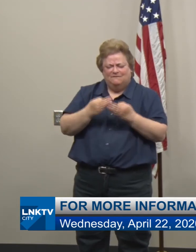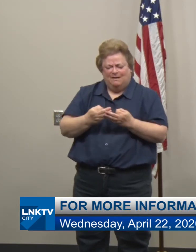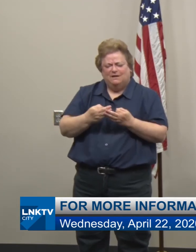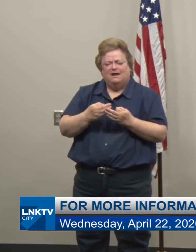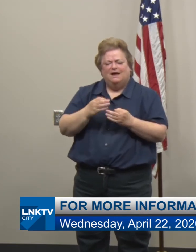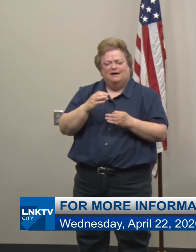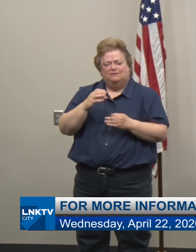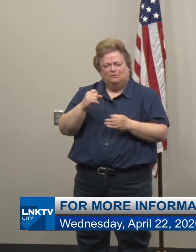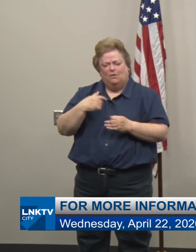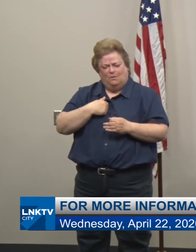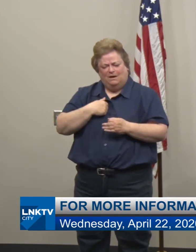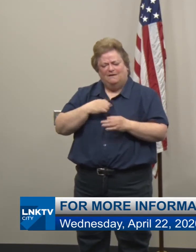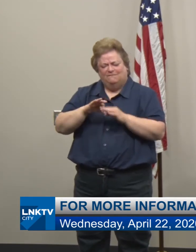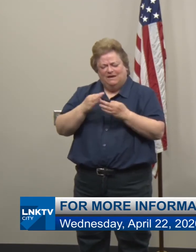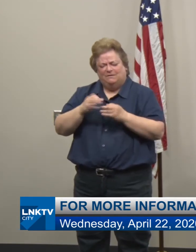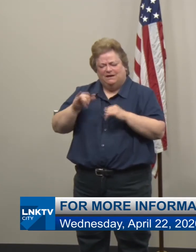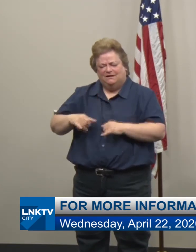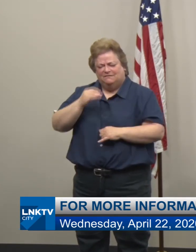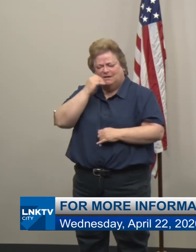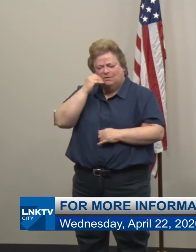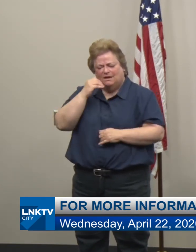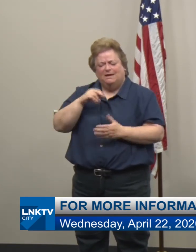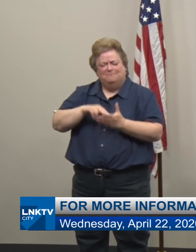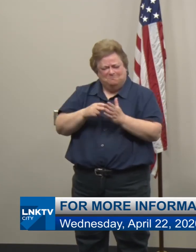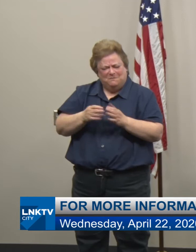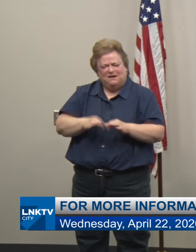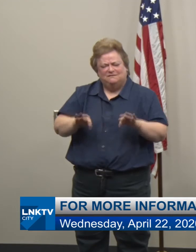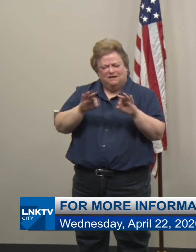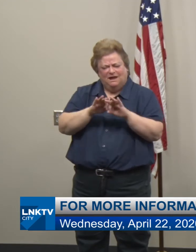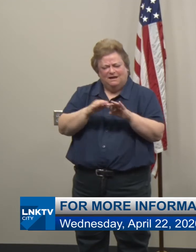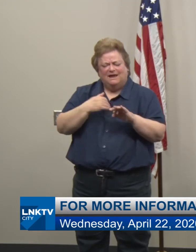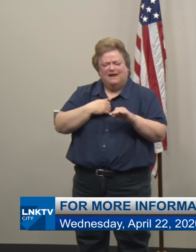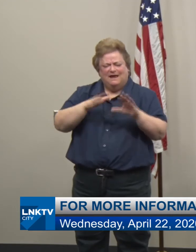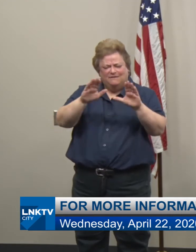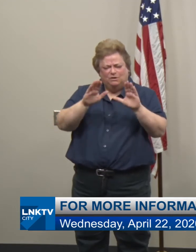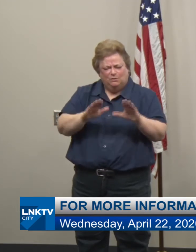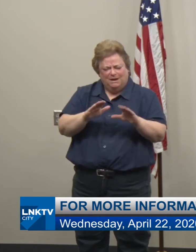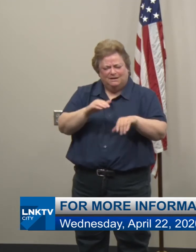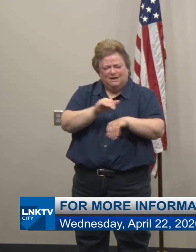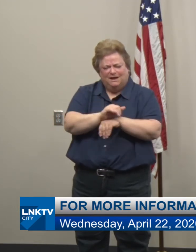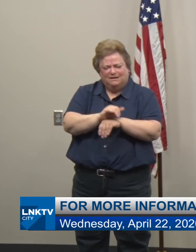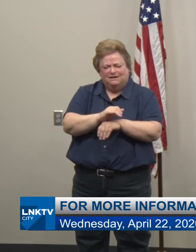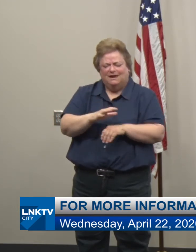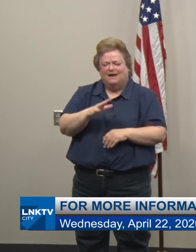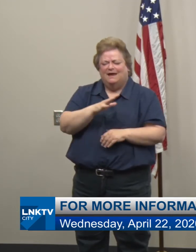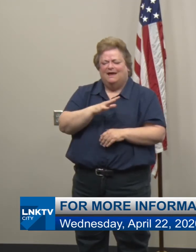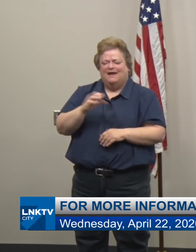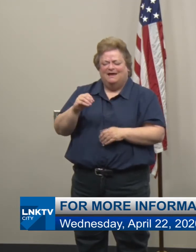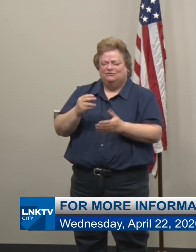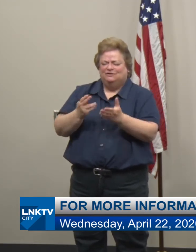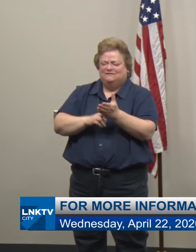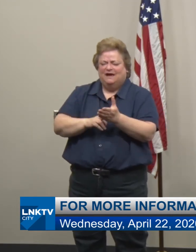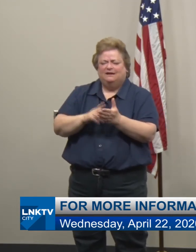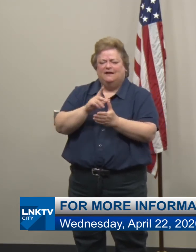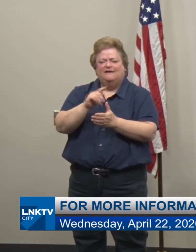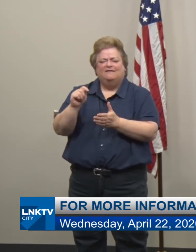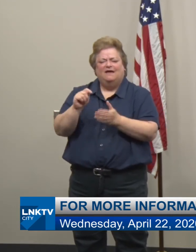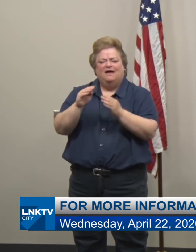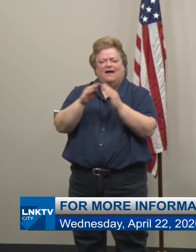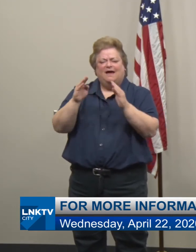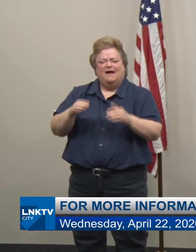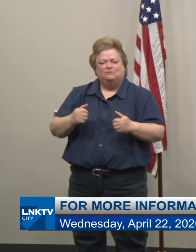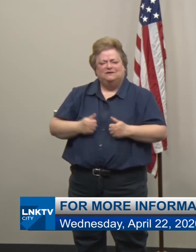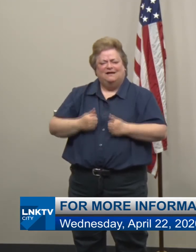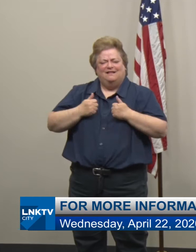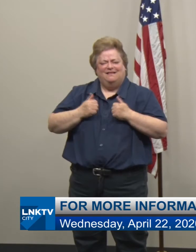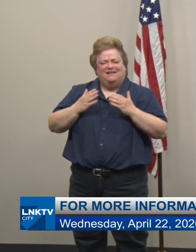home. It means a lot. Have a great night." Signed, and she didn't put her name, she signed the house liver. That